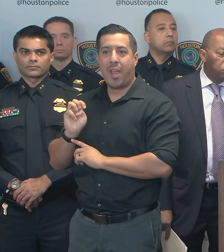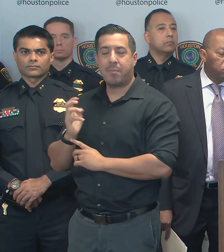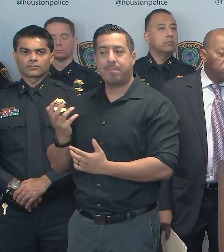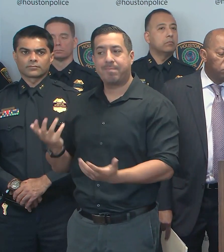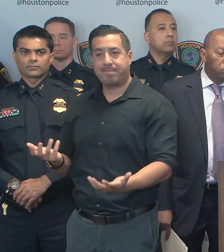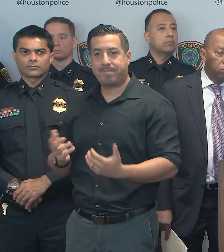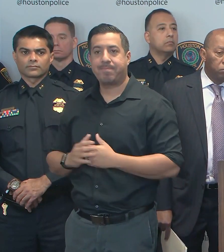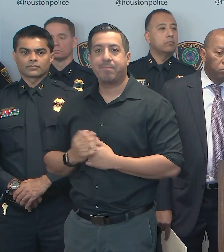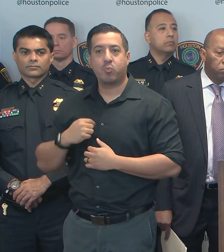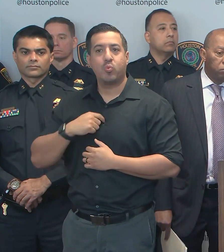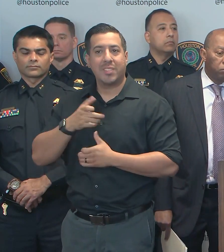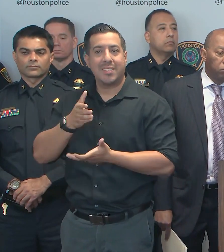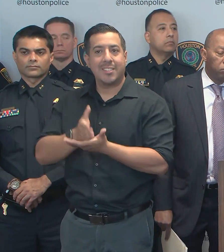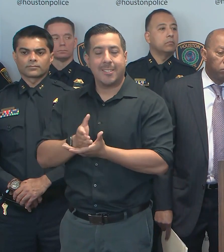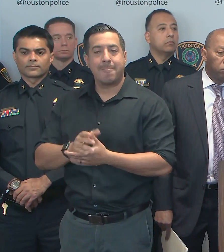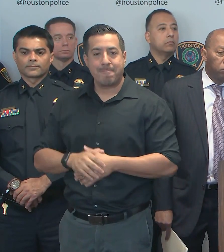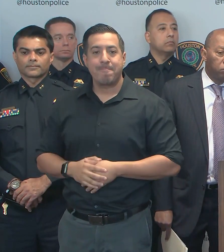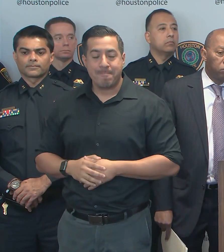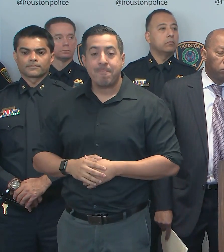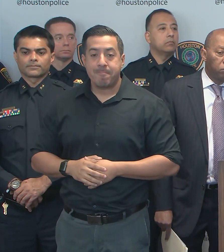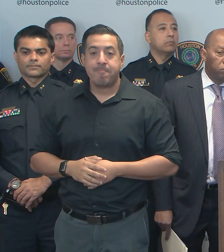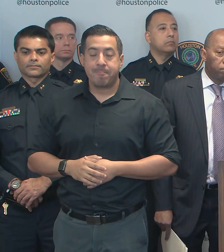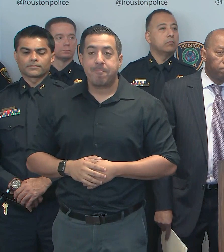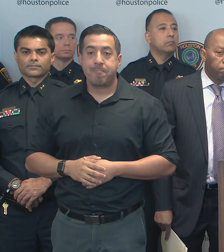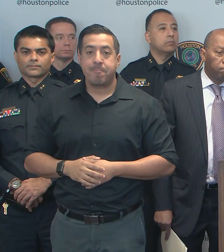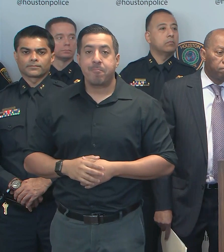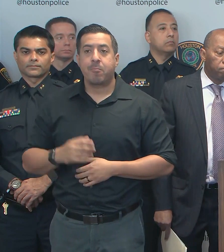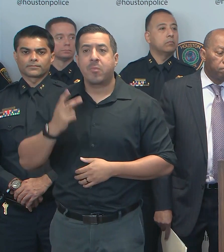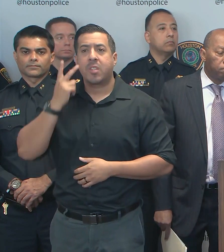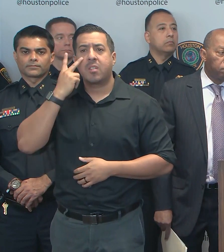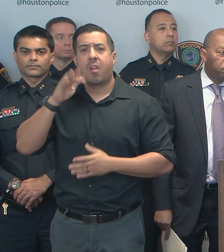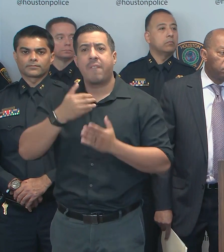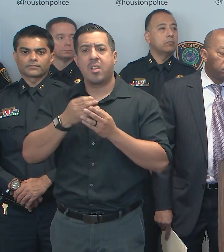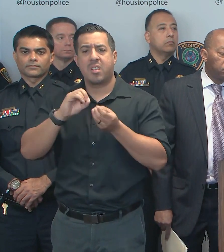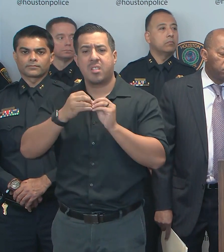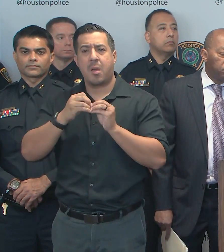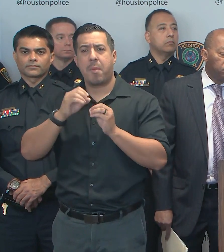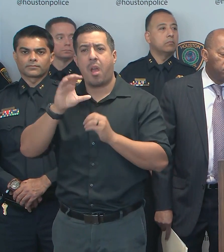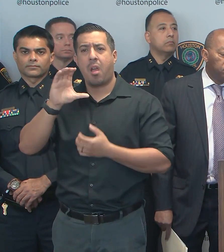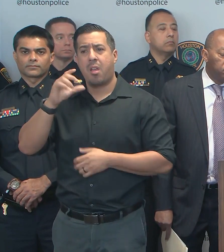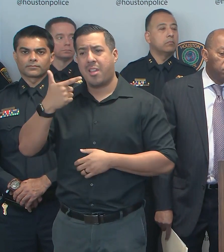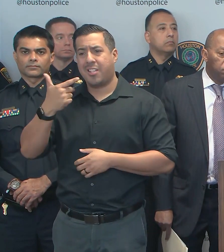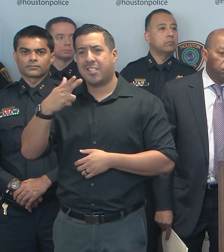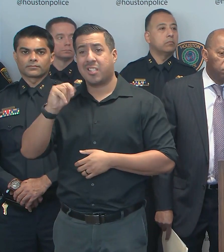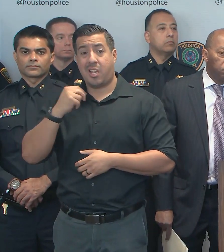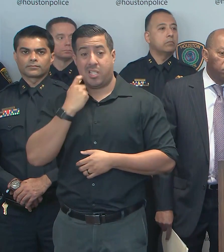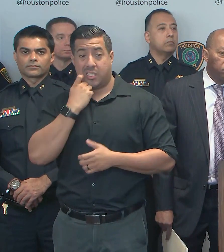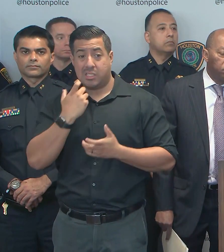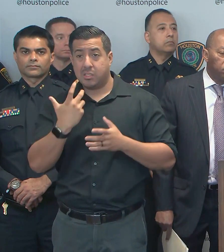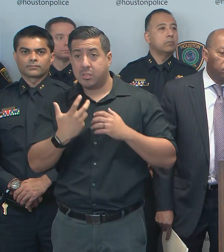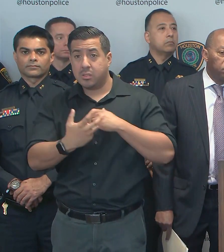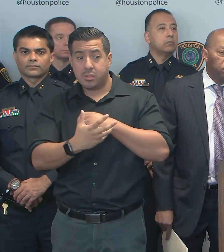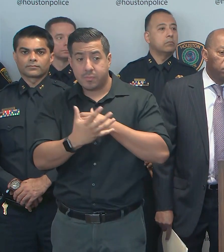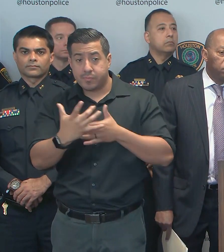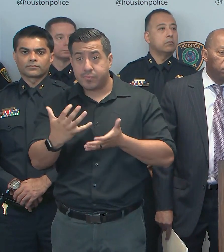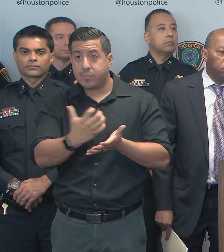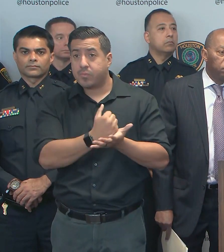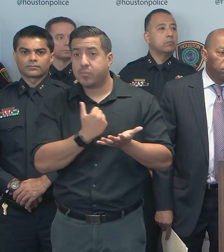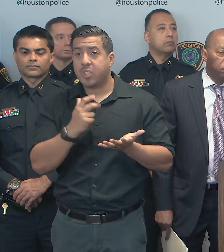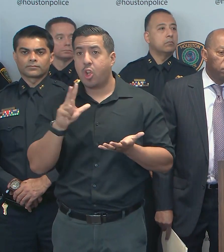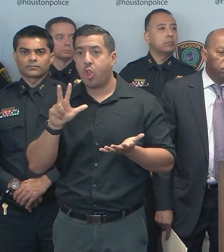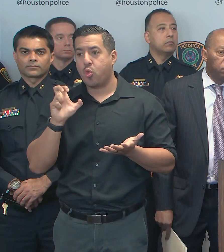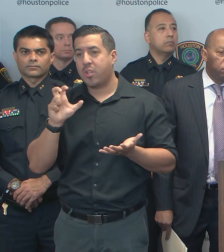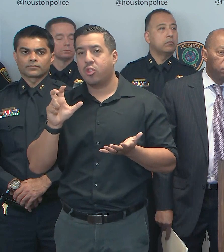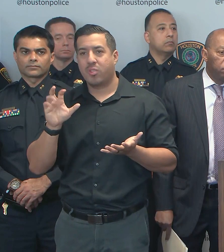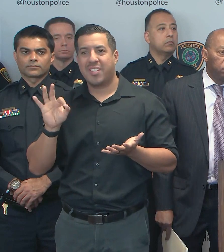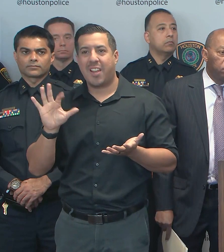work together on that. I also want to look at the number of guns we seized thus far this year. It's